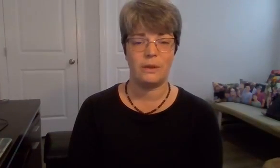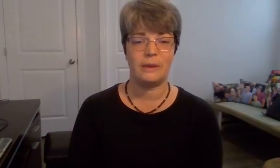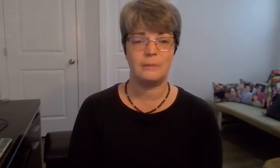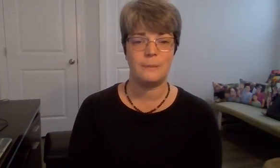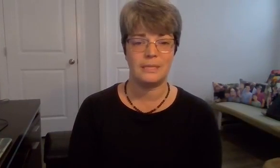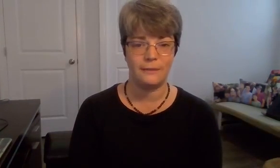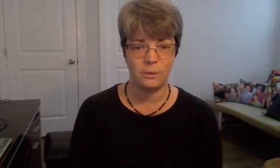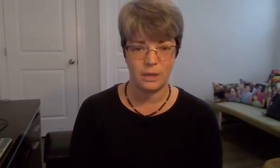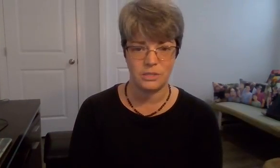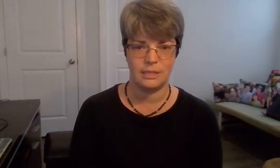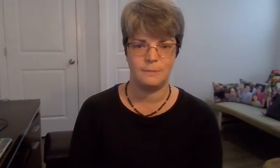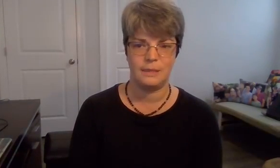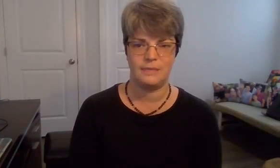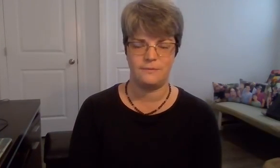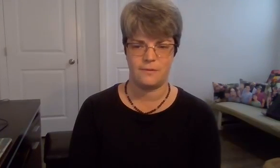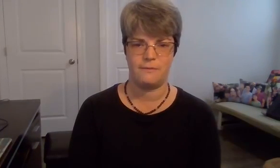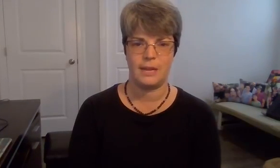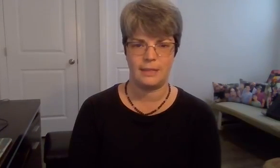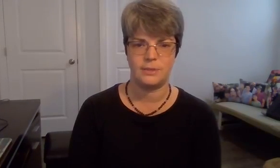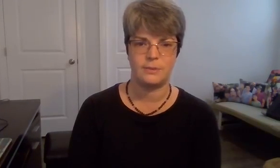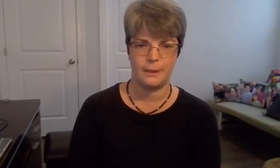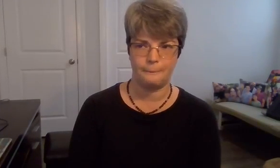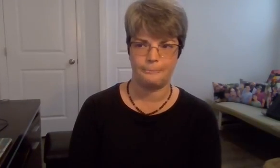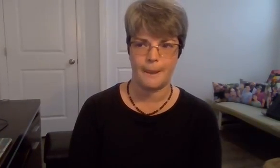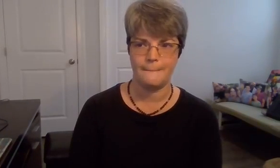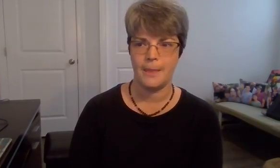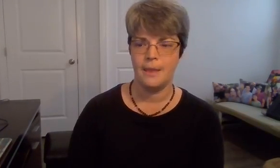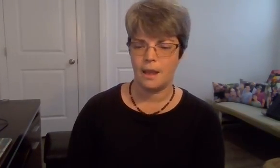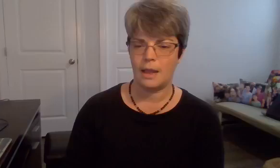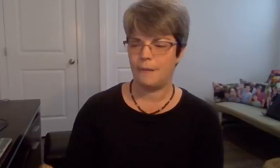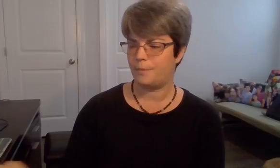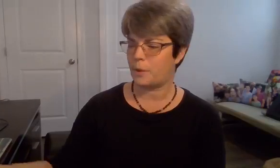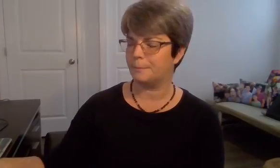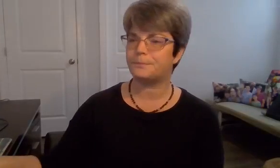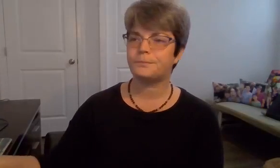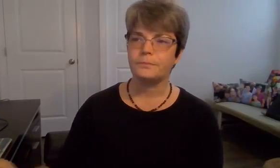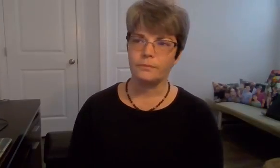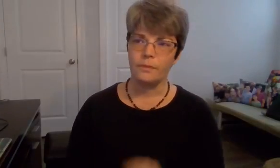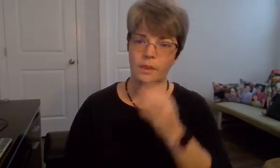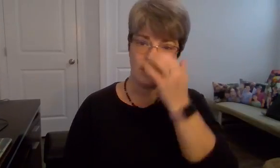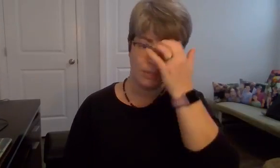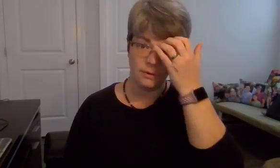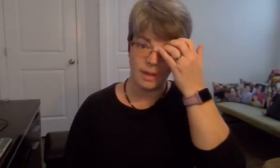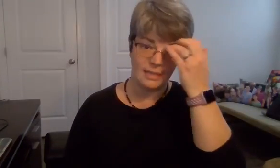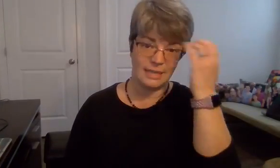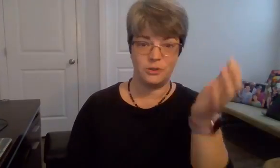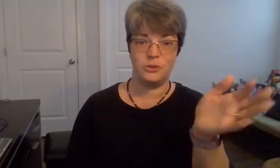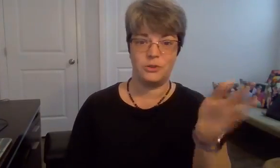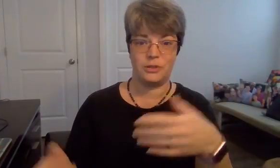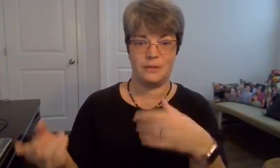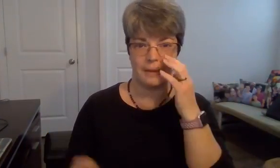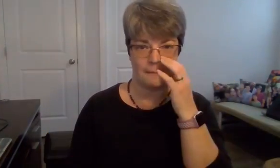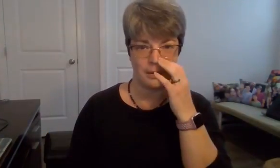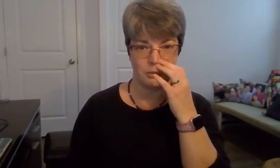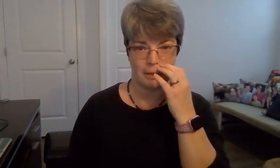have specific questions, please feel free to write those as well. Okay. Okay. So I'd say introduce yourselves, but I'm not sure how